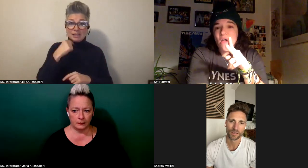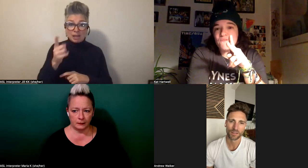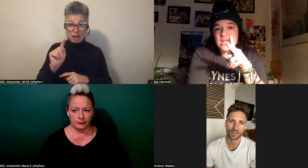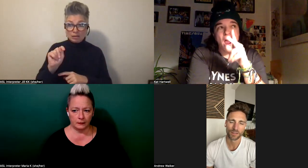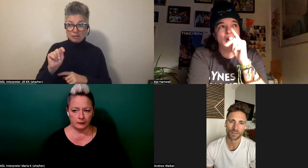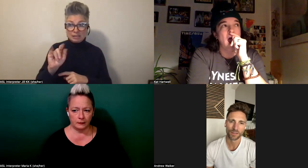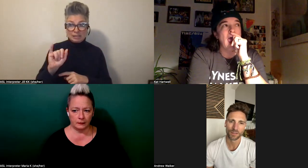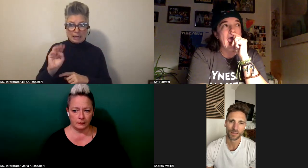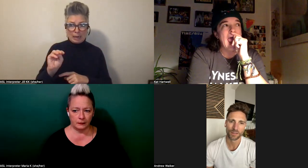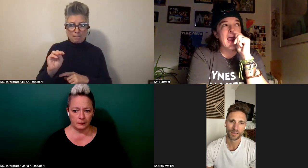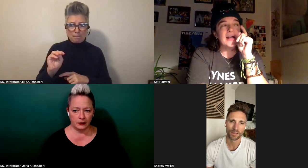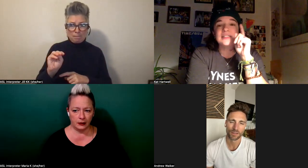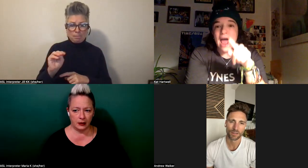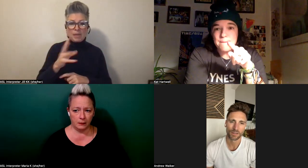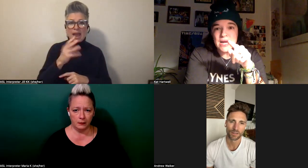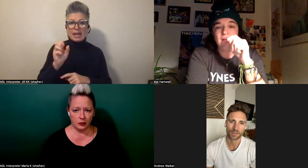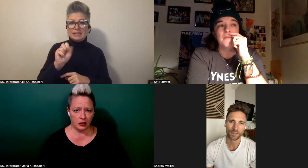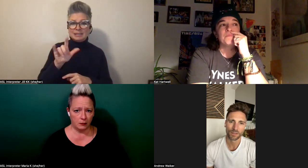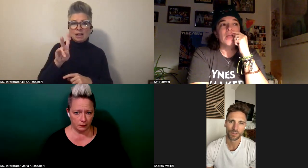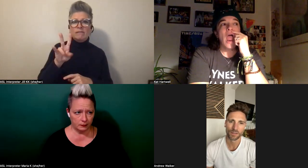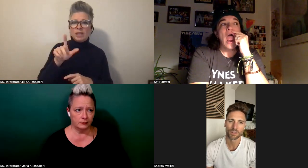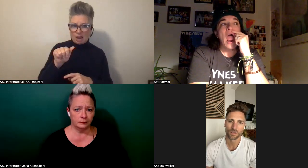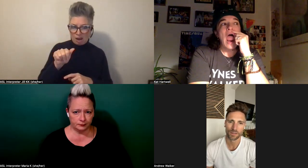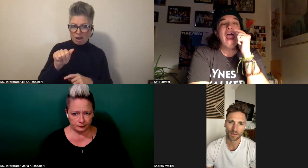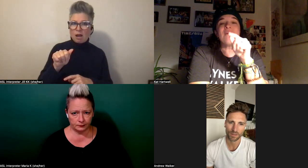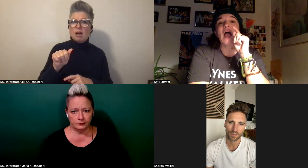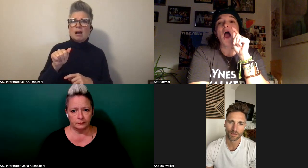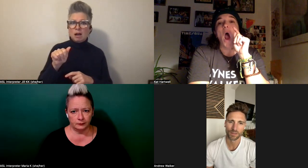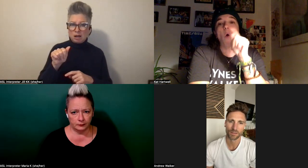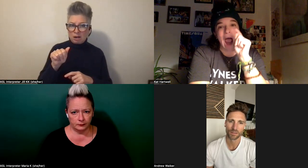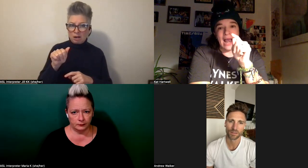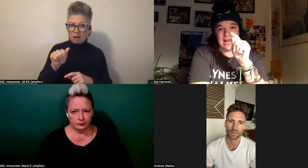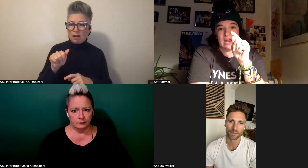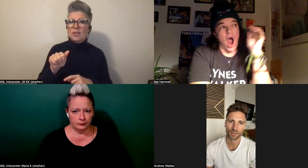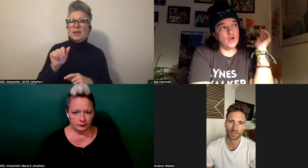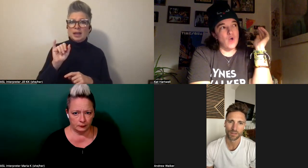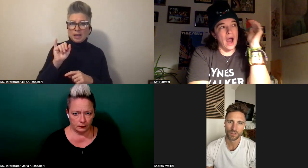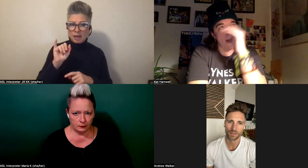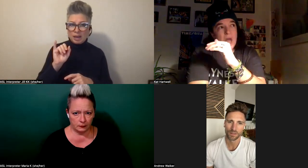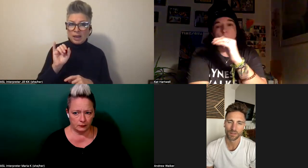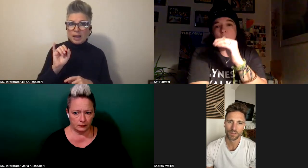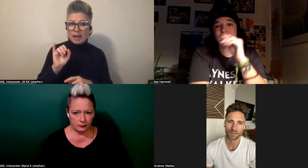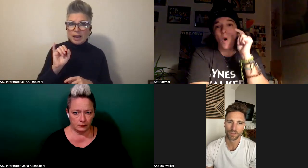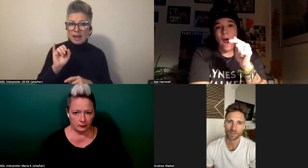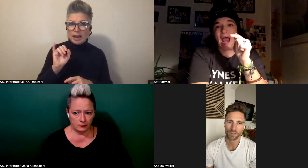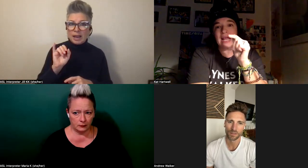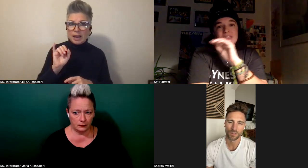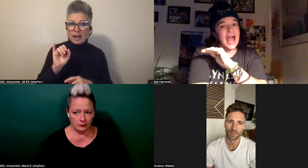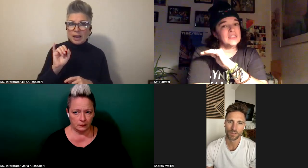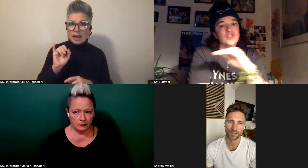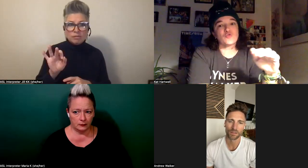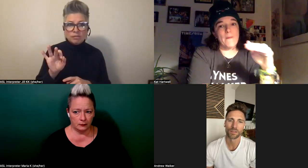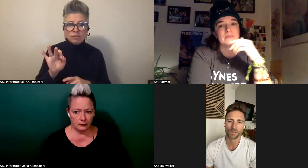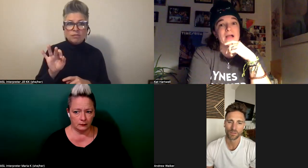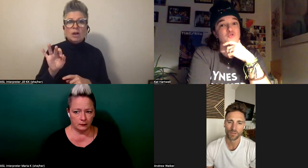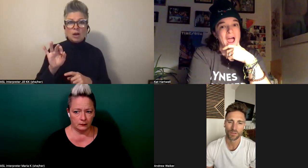and Sylvia and Debbie, if O'Reilly, coming home from O'Reilly to